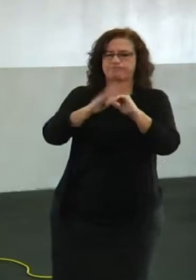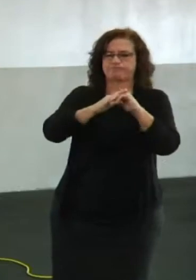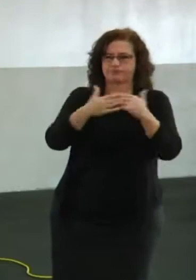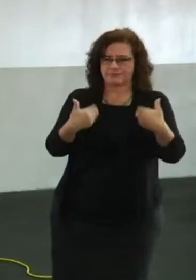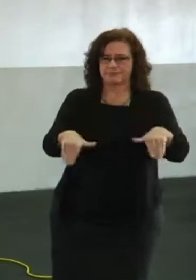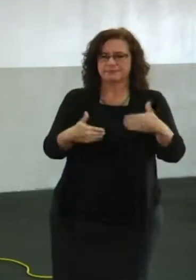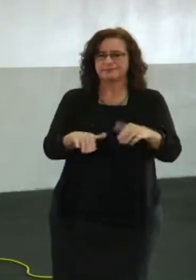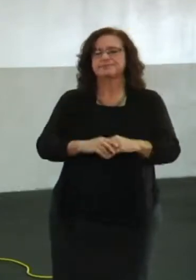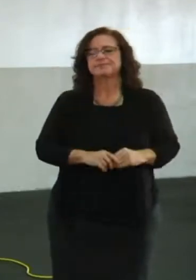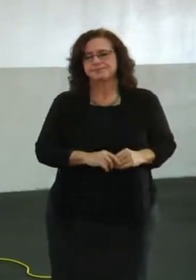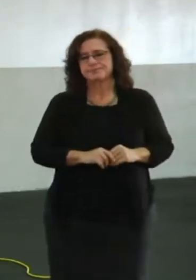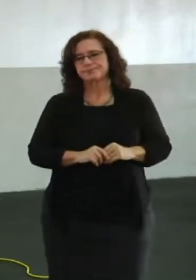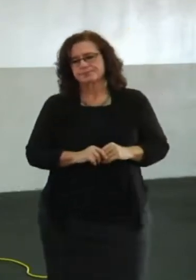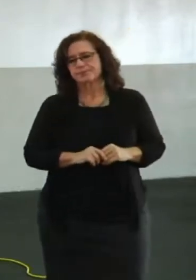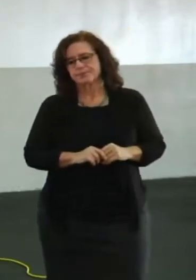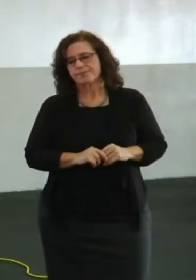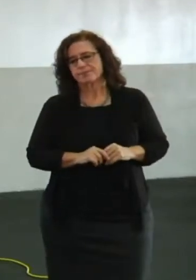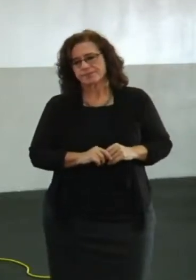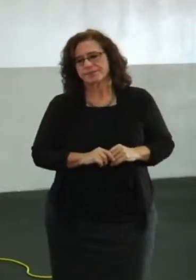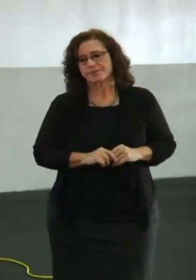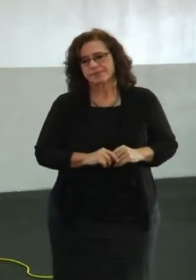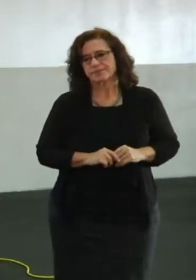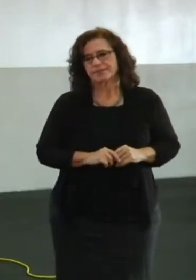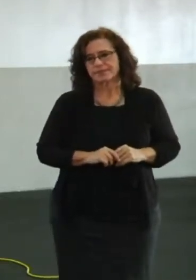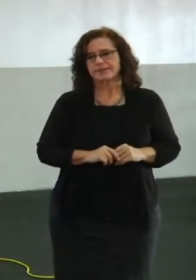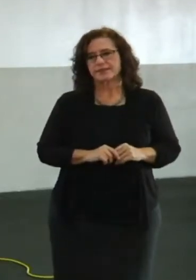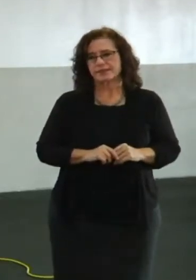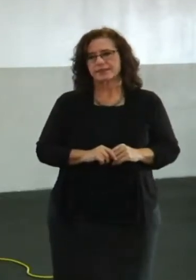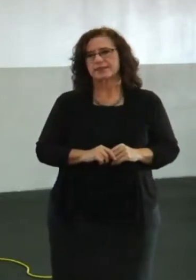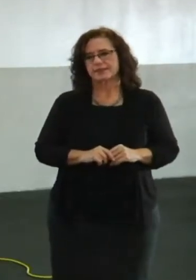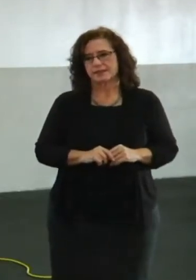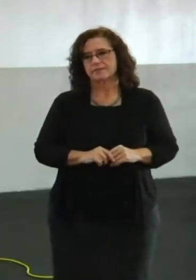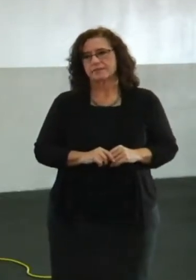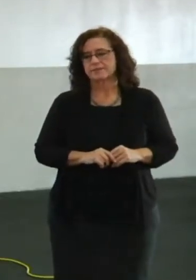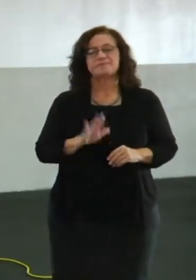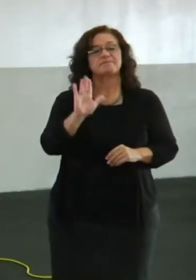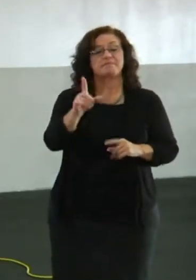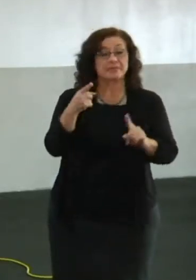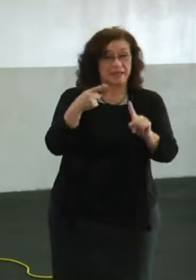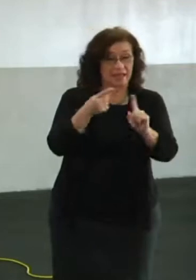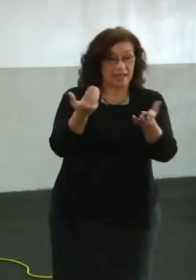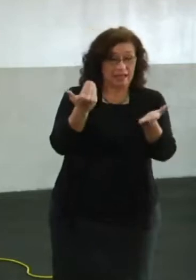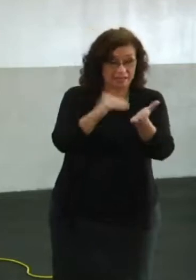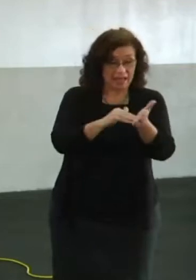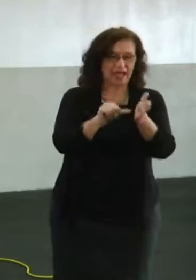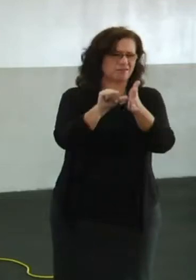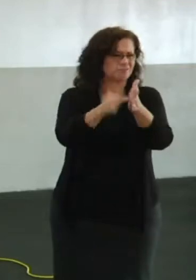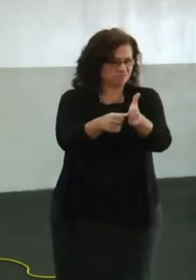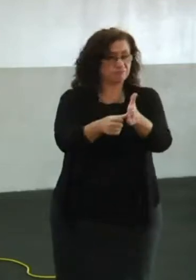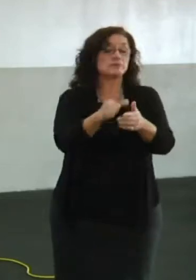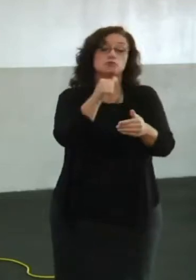that, I've already said the key things here is don't gather, wear your mask, and get tested. I'd like to now